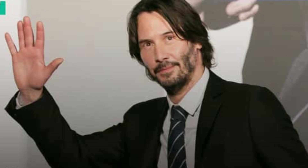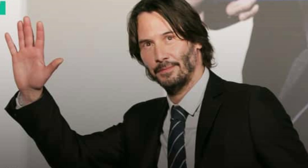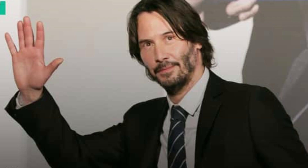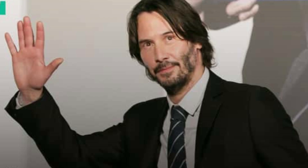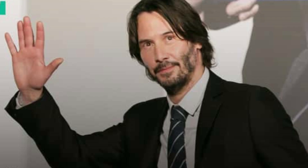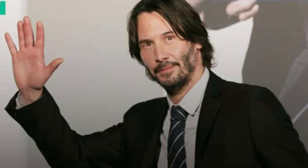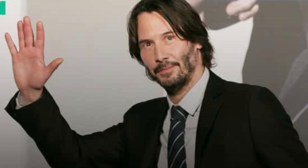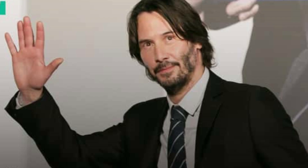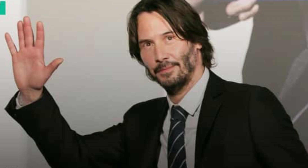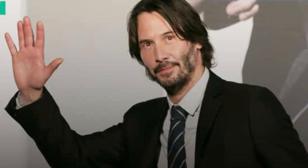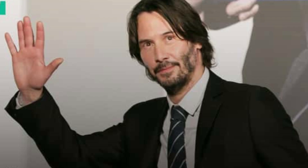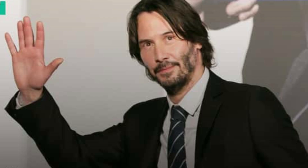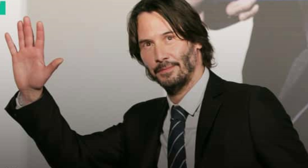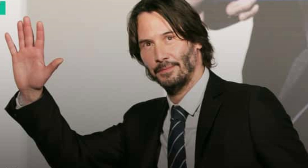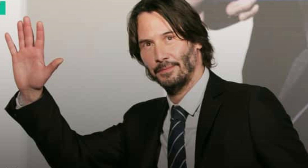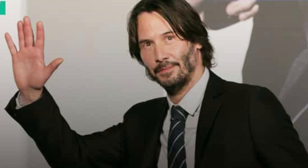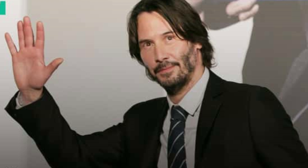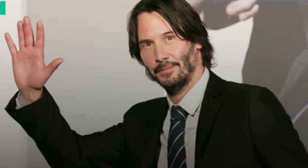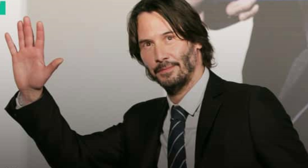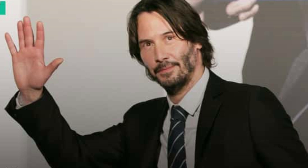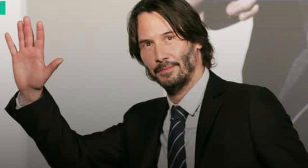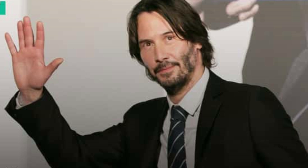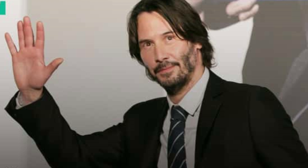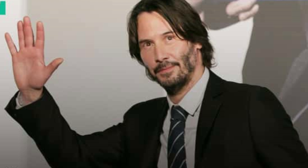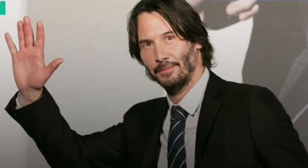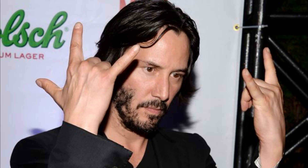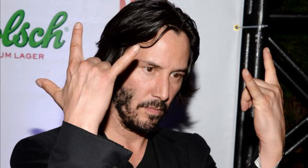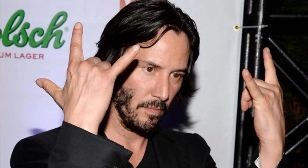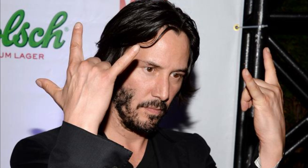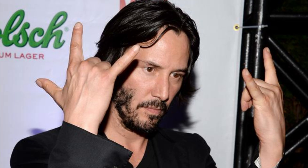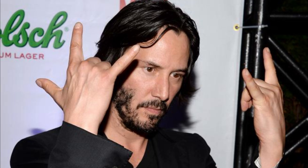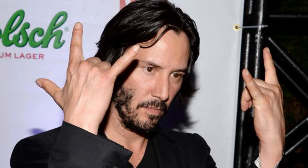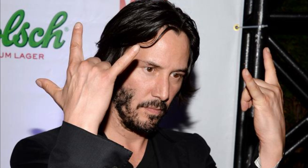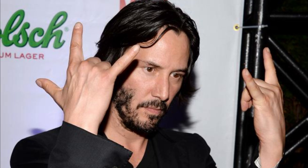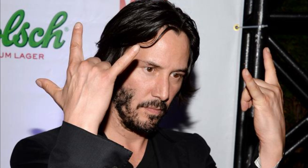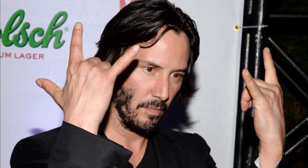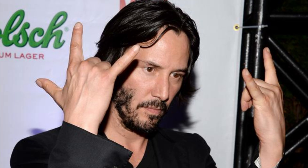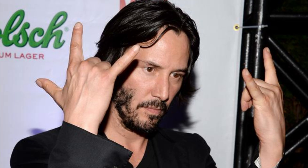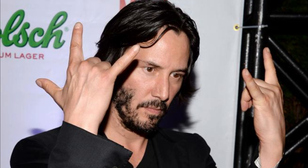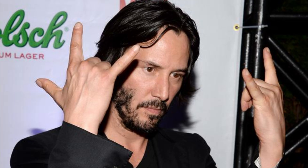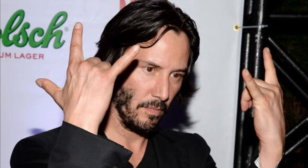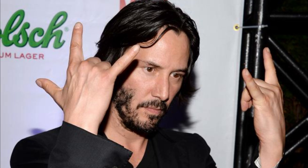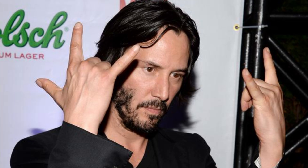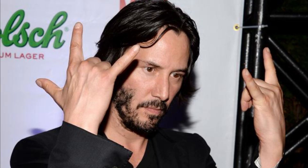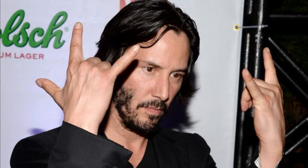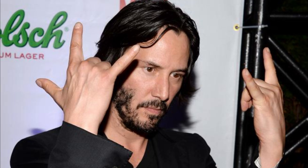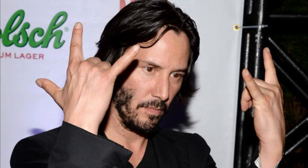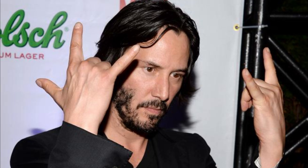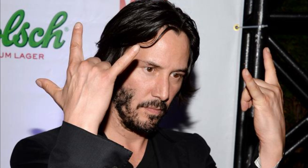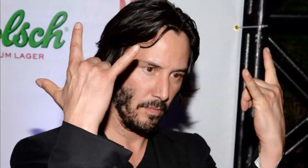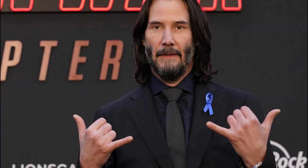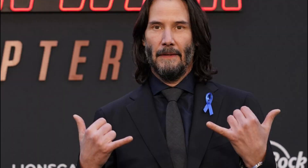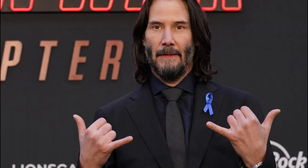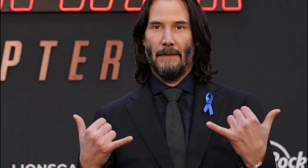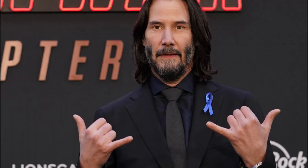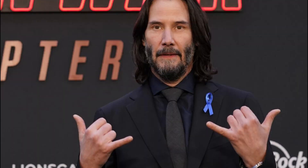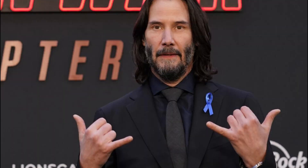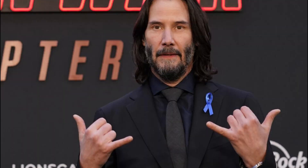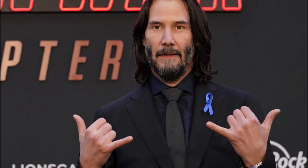that man doesn't do? Now, the internet's favorite humble king knows ASL. He learned it, some signs, to communicate